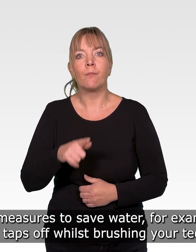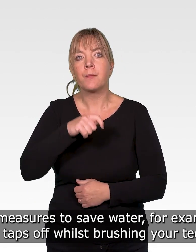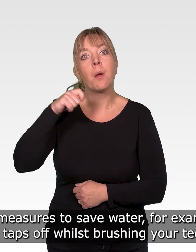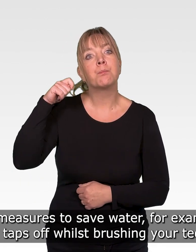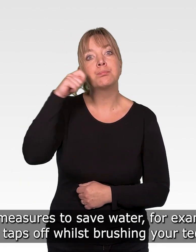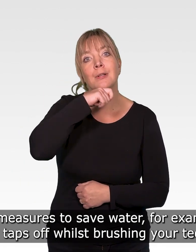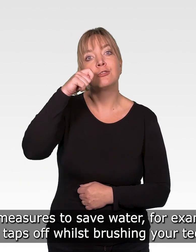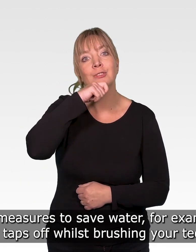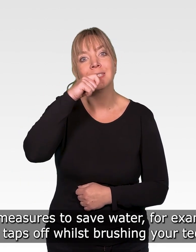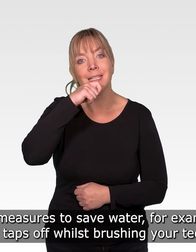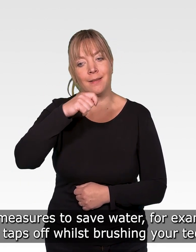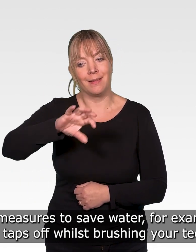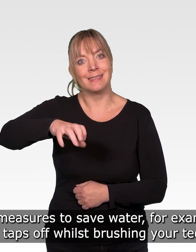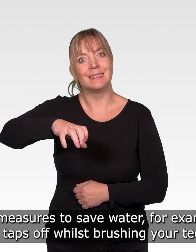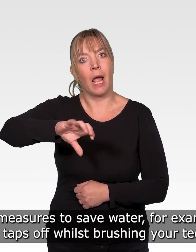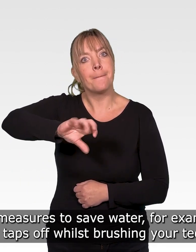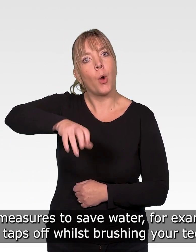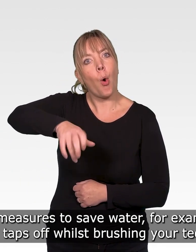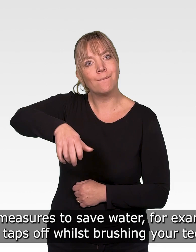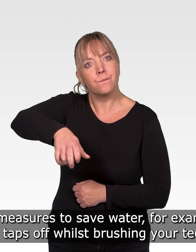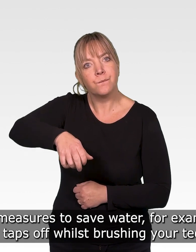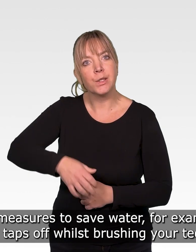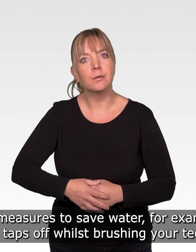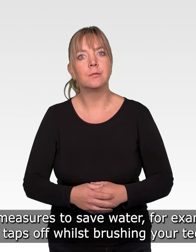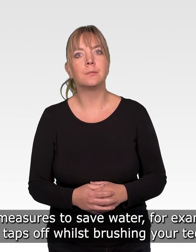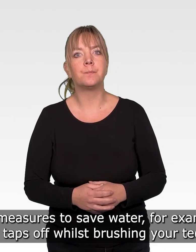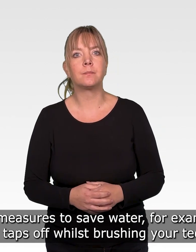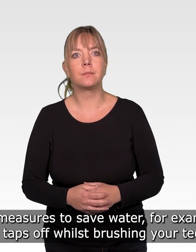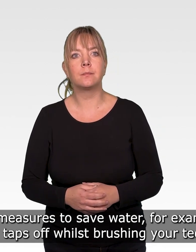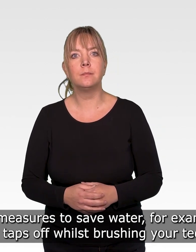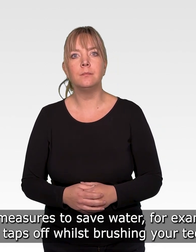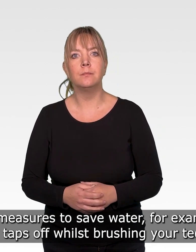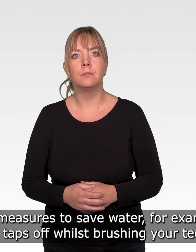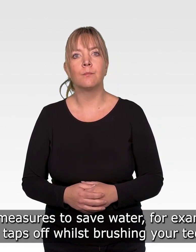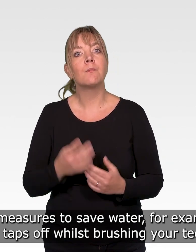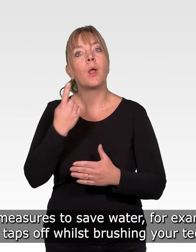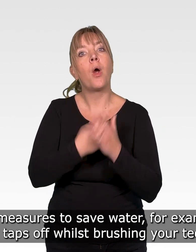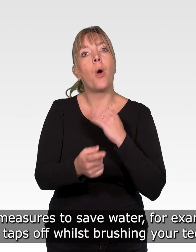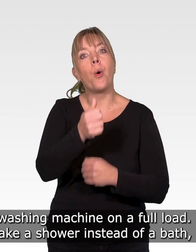Turning taps off whilst brushing your teeth and only running the washing machine on a full load.